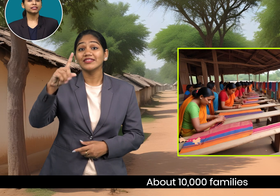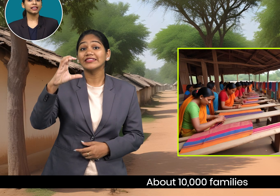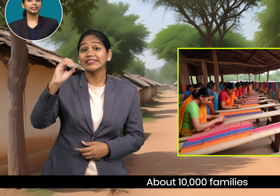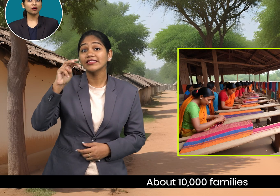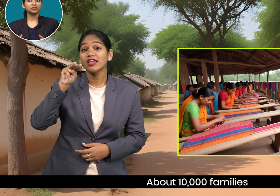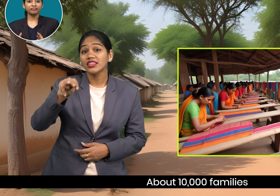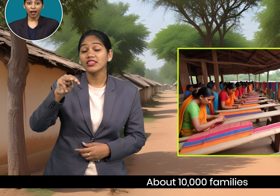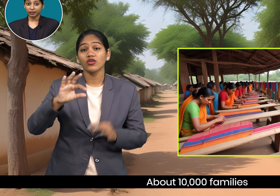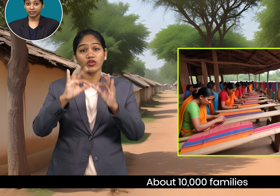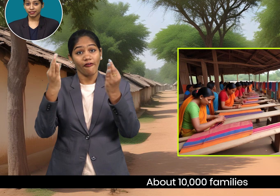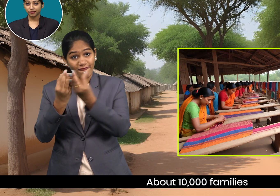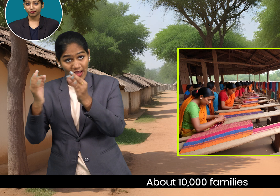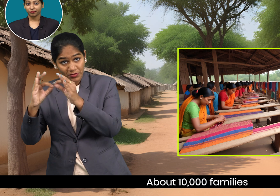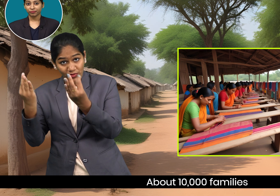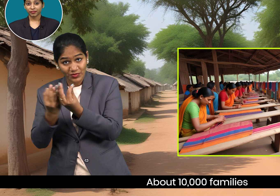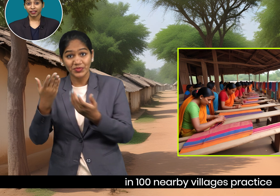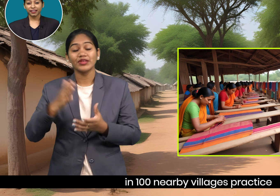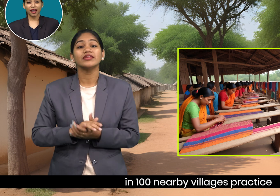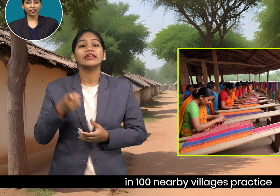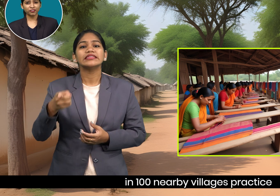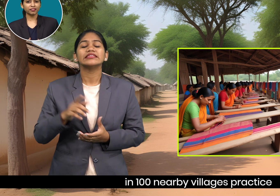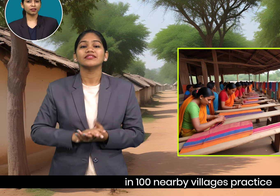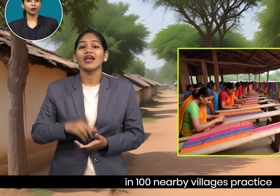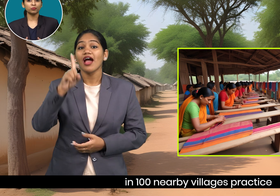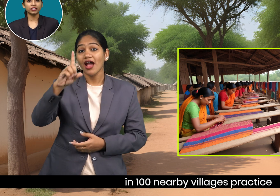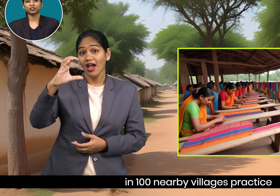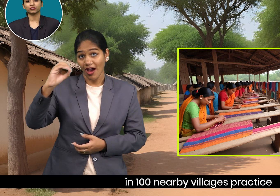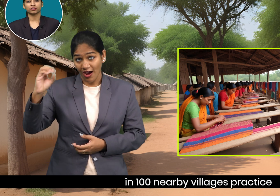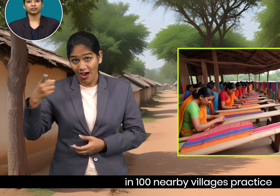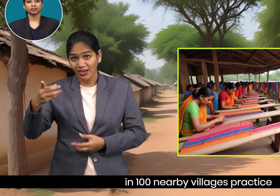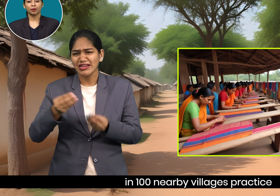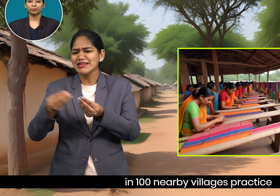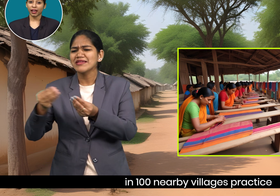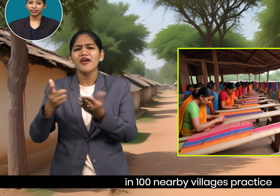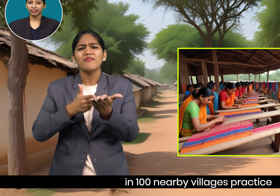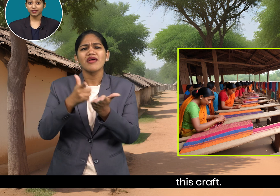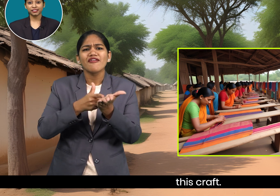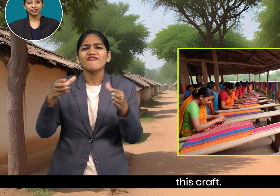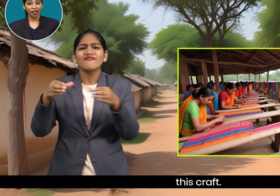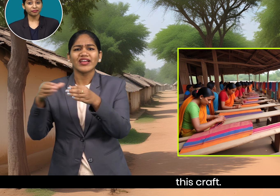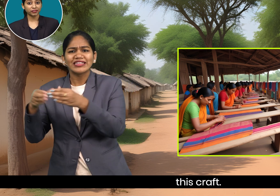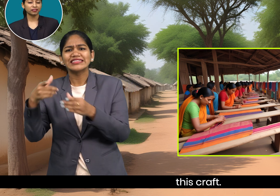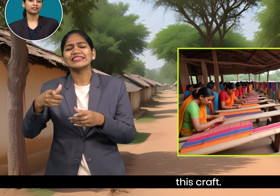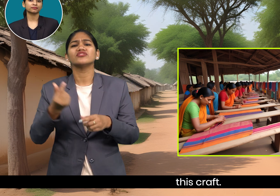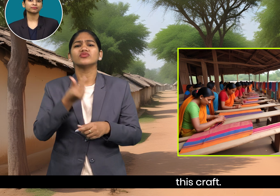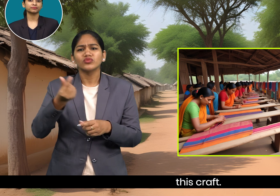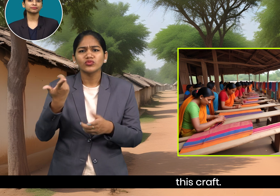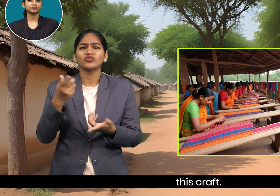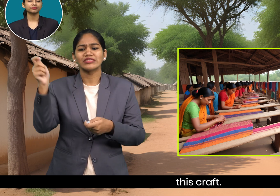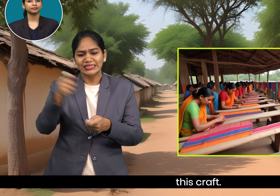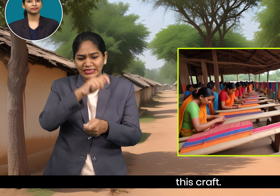About 10,000 families in 100 nearby villages practice this craft.